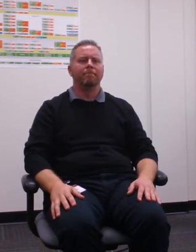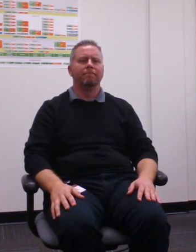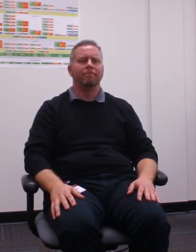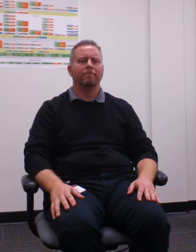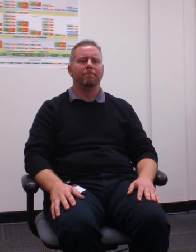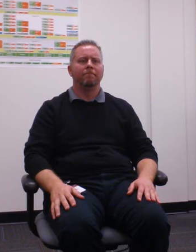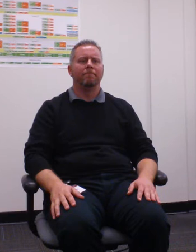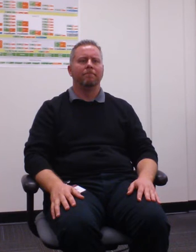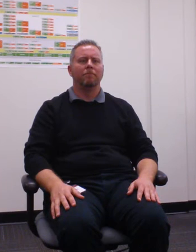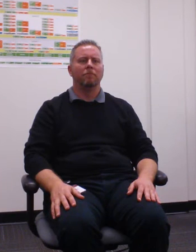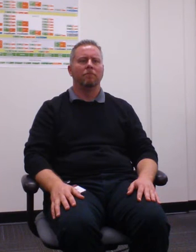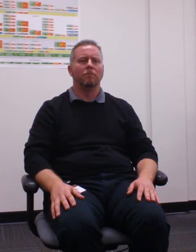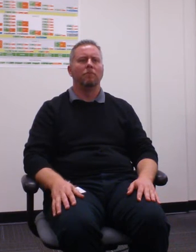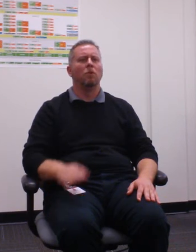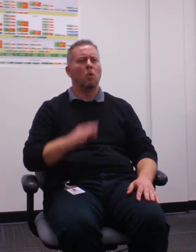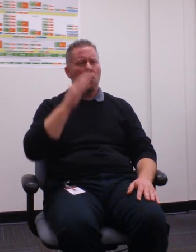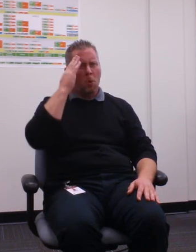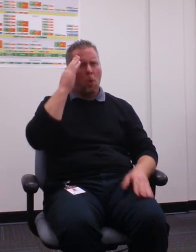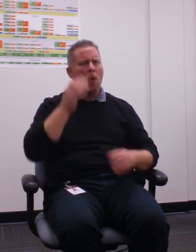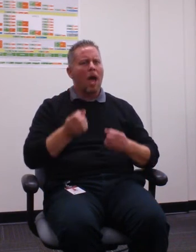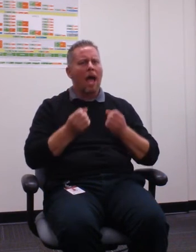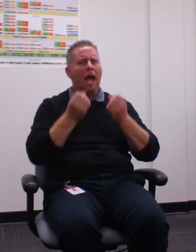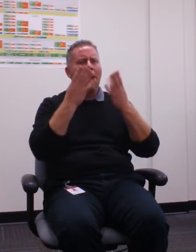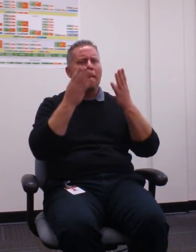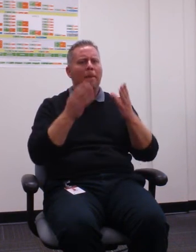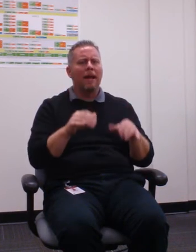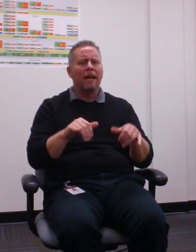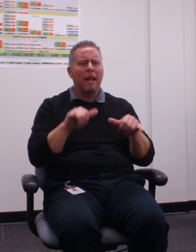Find out how much the car is driven.